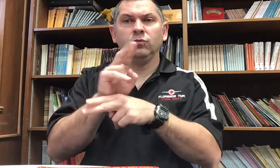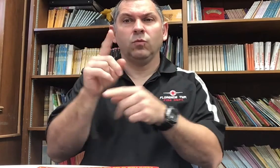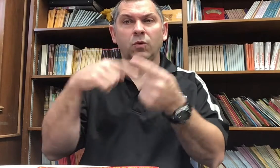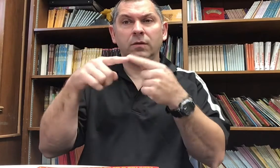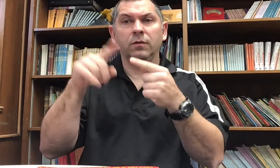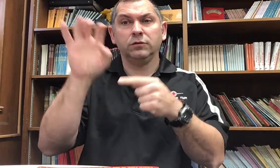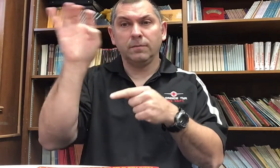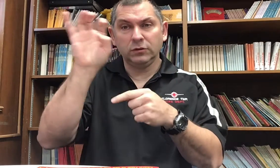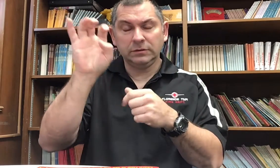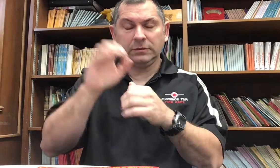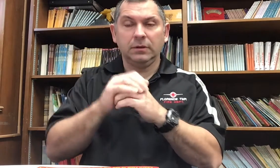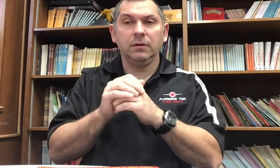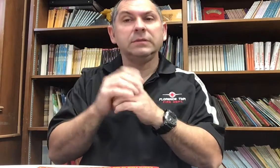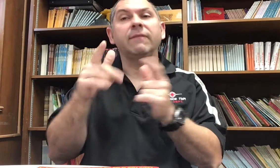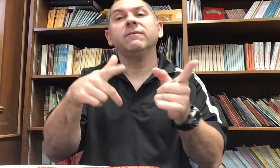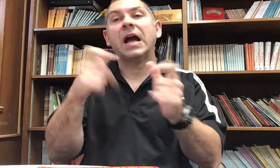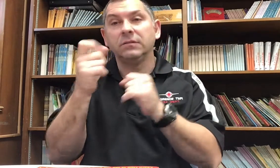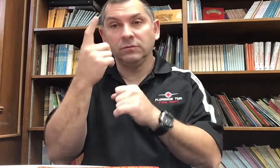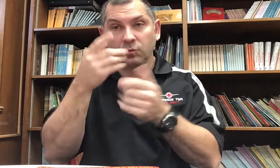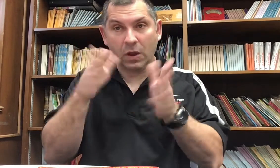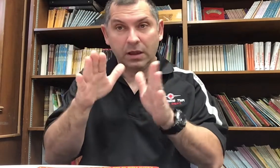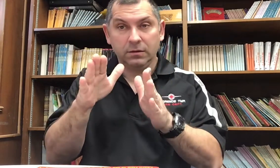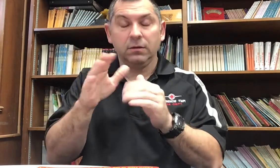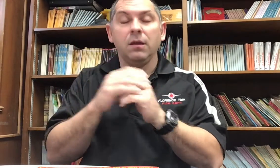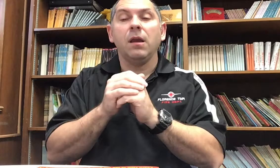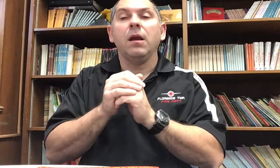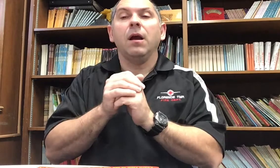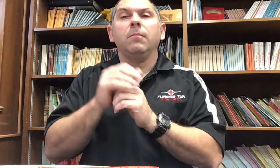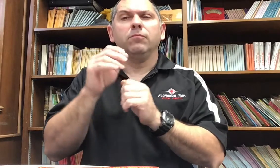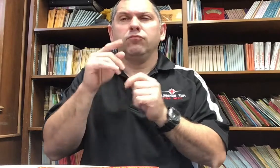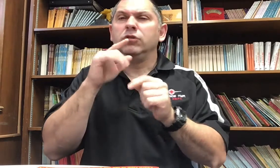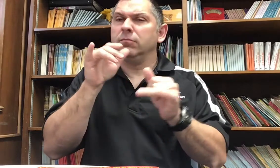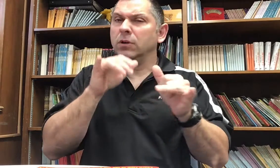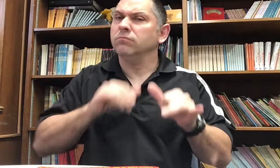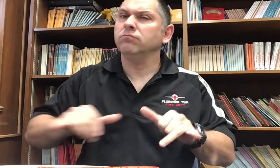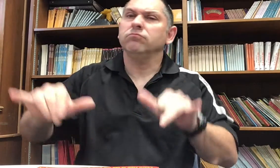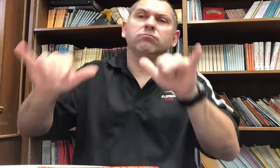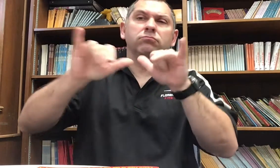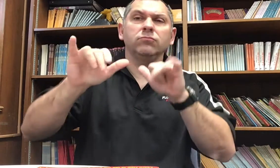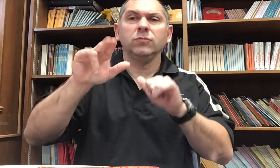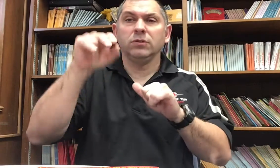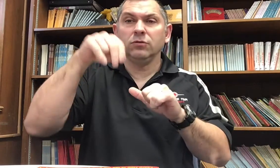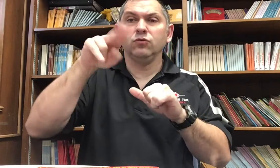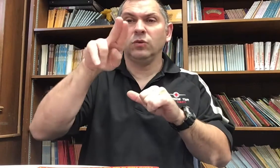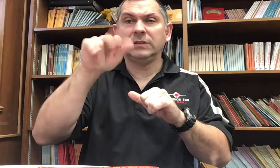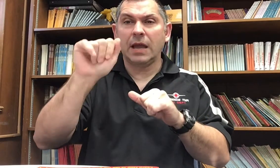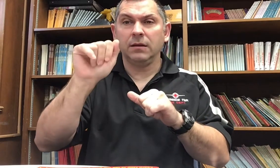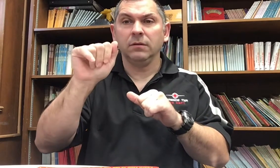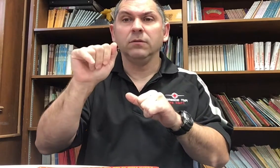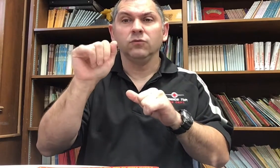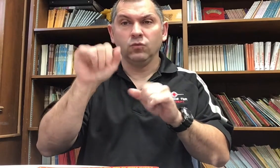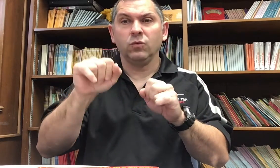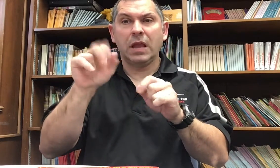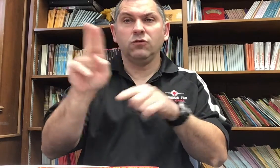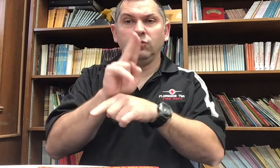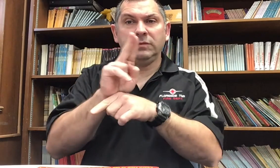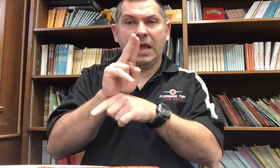It's a good option to use 911 when there's an emergency, and it's the fastest way to get help. And it's the standard number